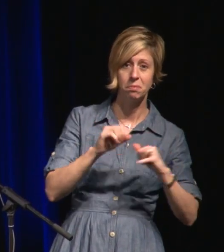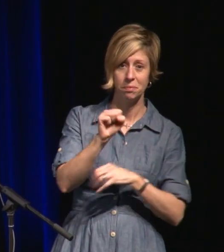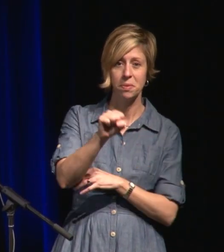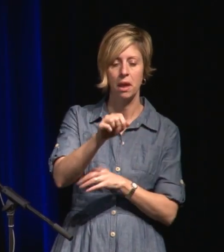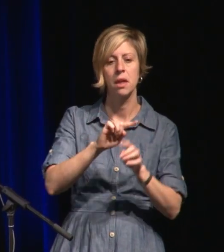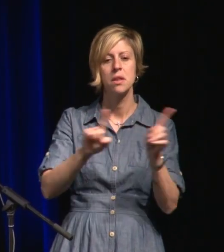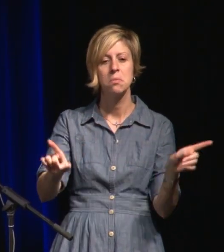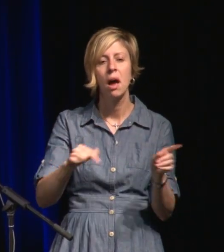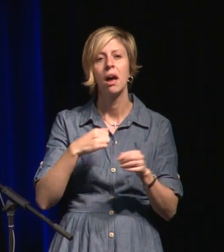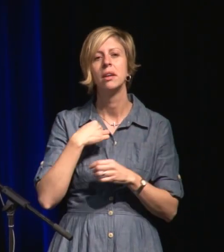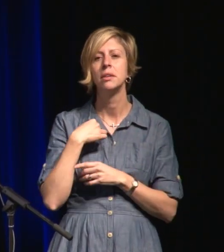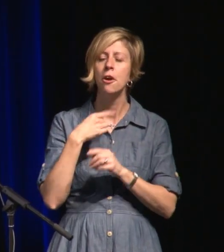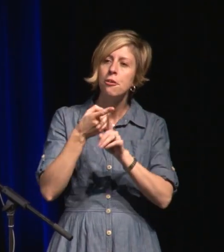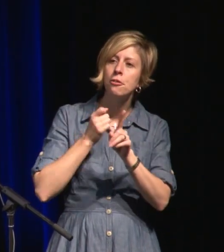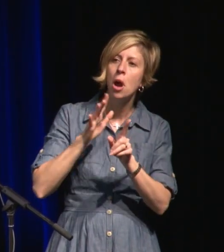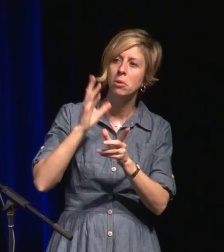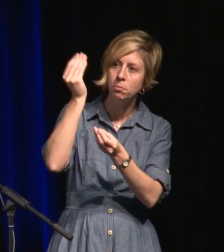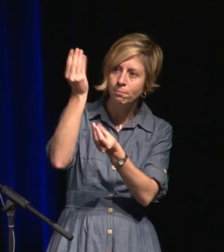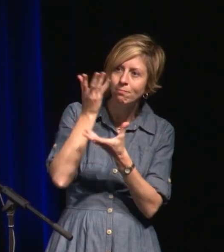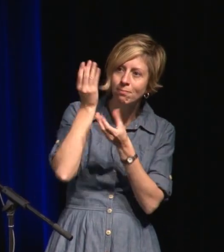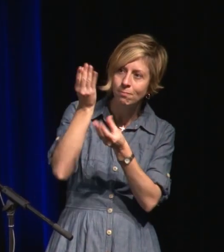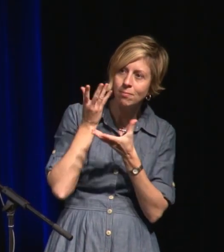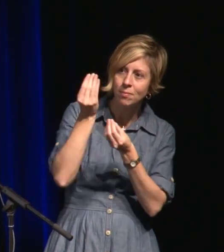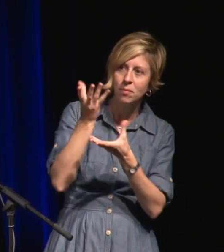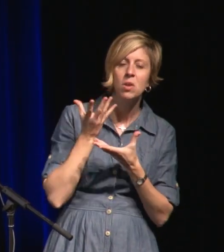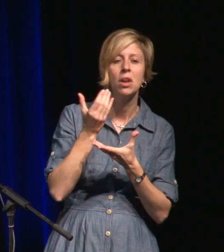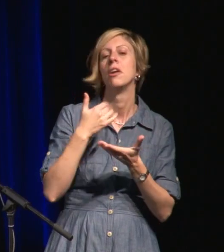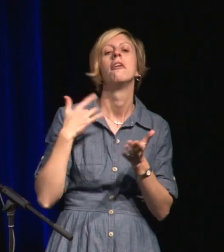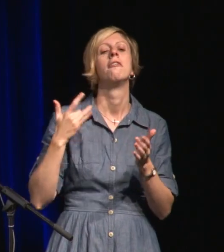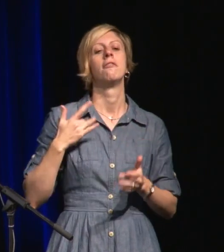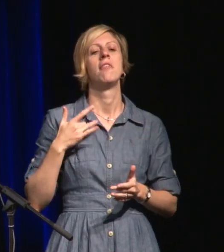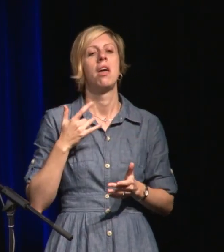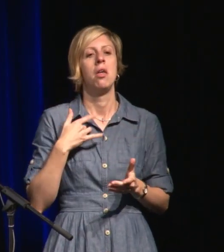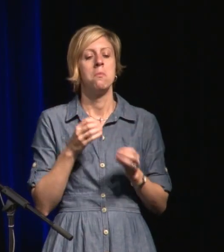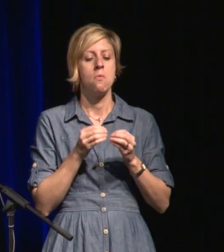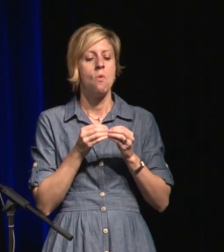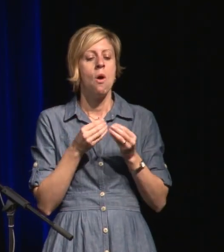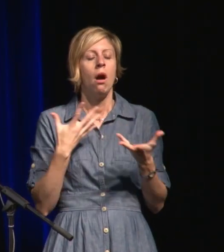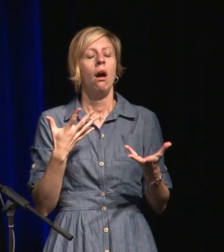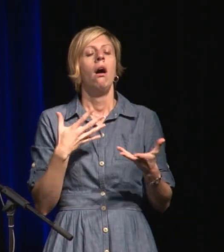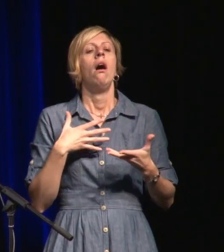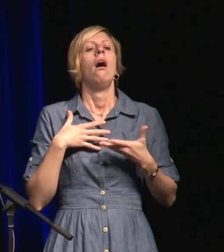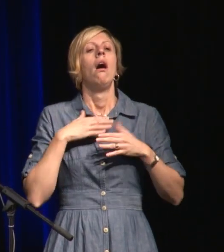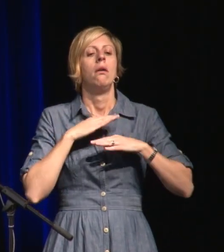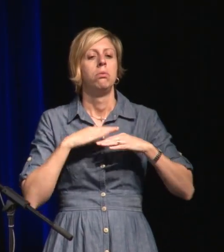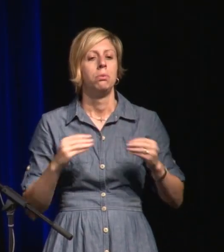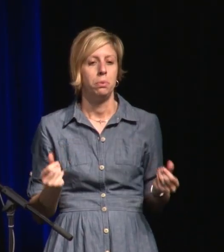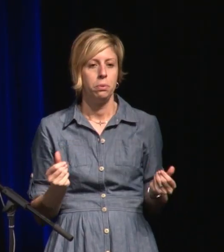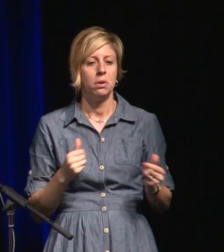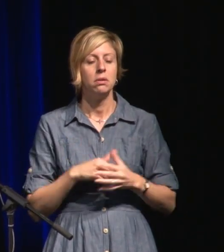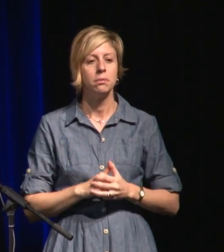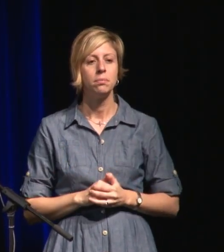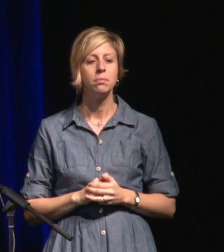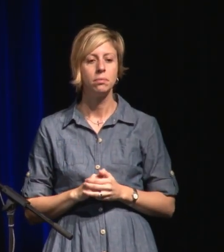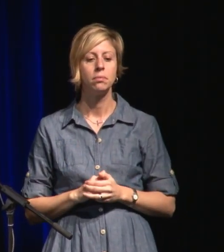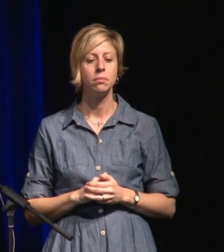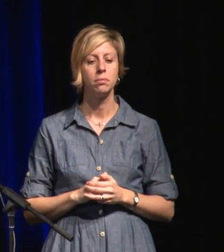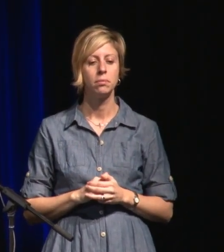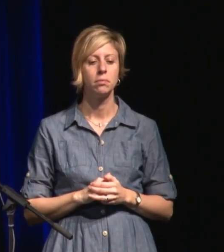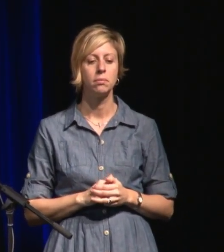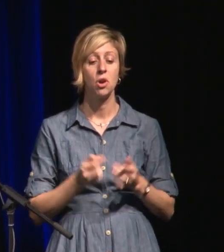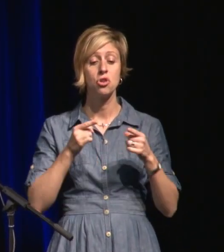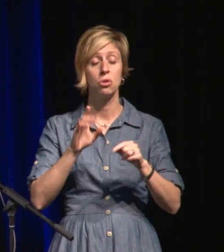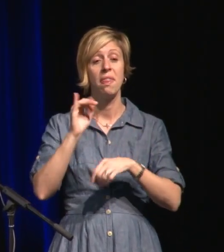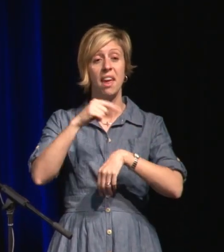she found strength in the knowledge that the nurses shared with her. It dawned on Gabrielle in that unshakable way